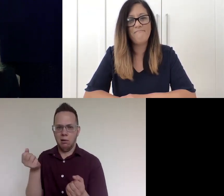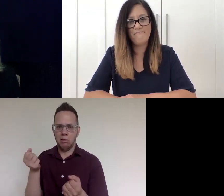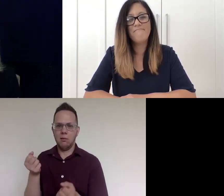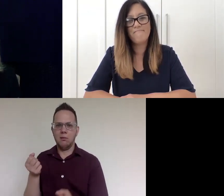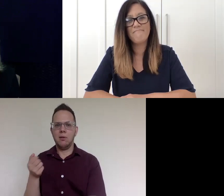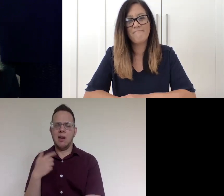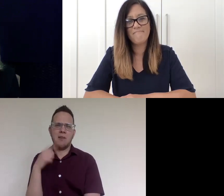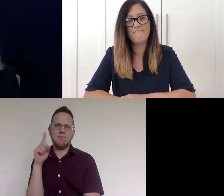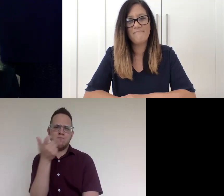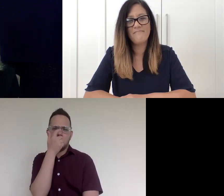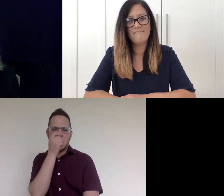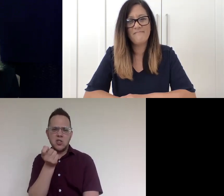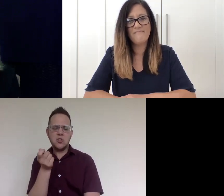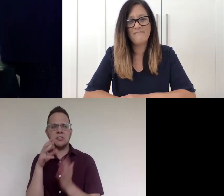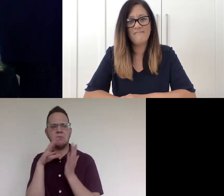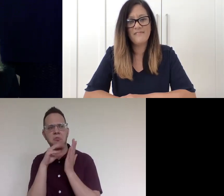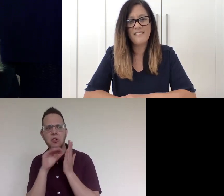own health.